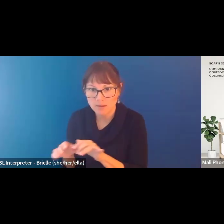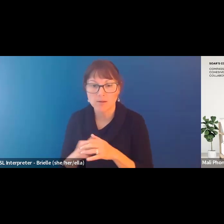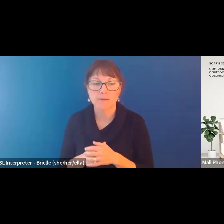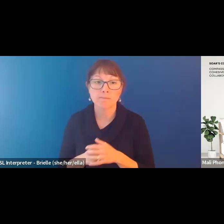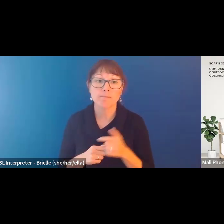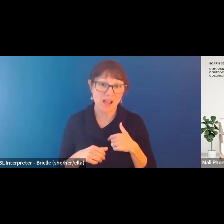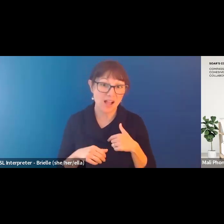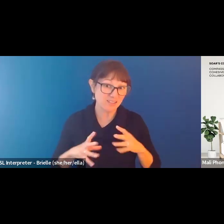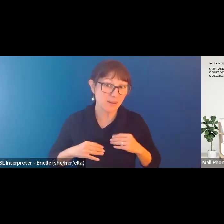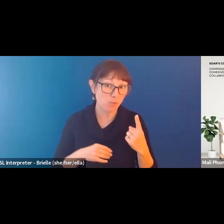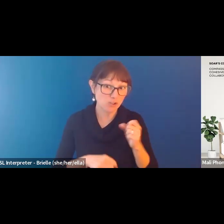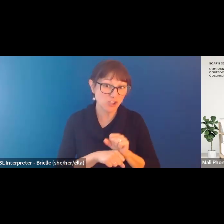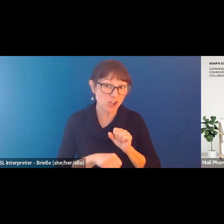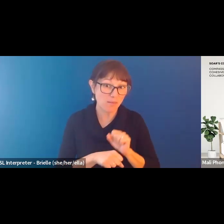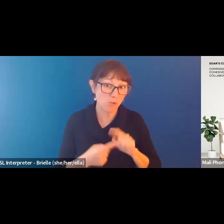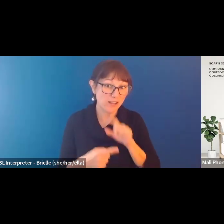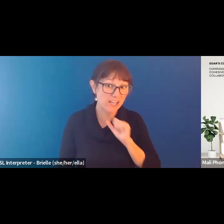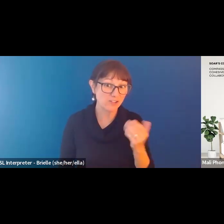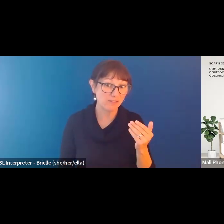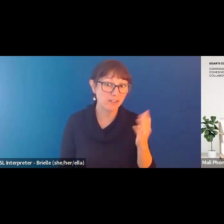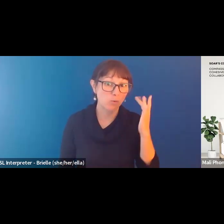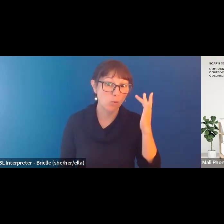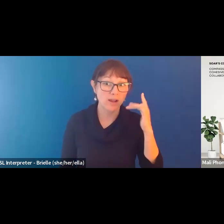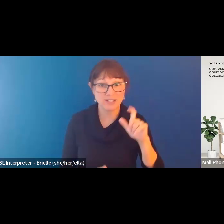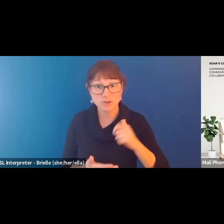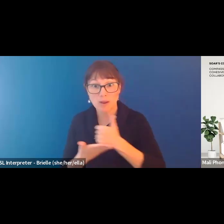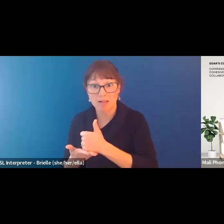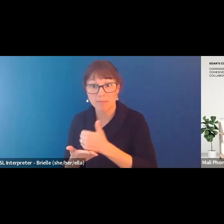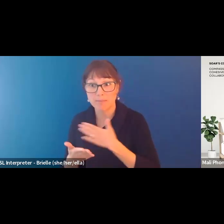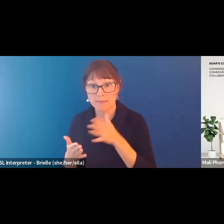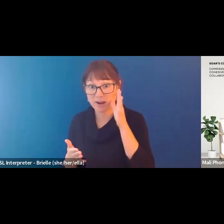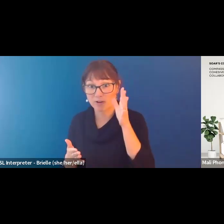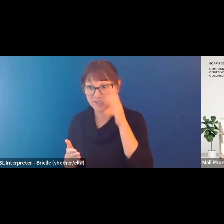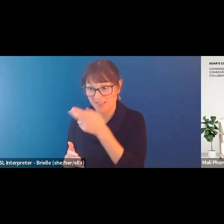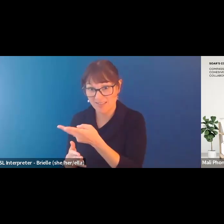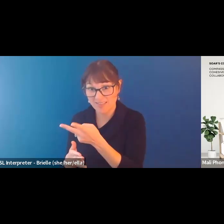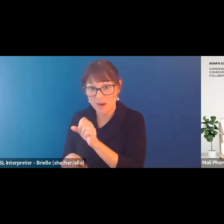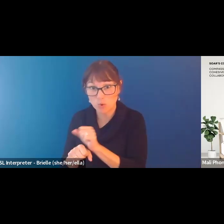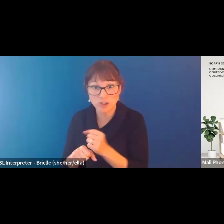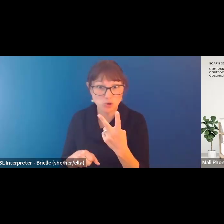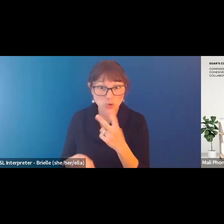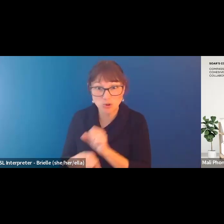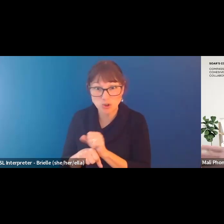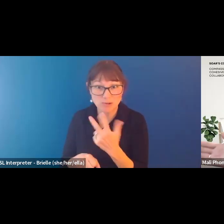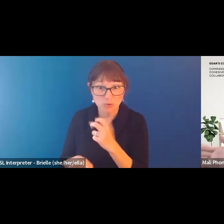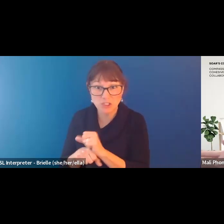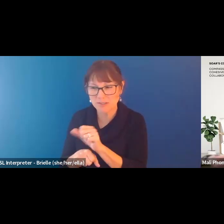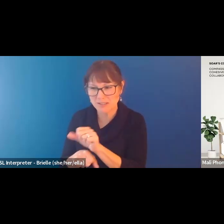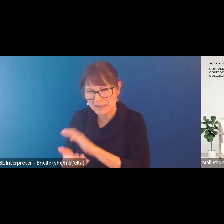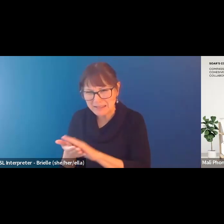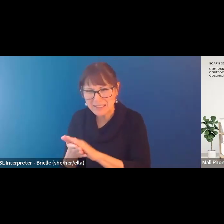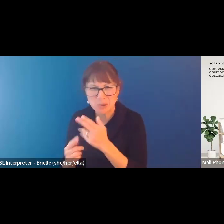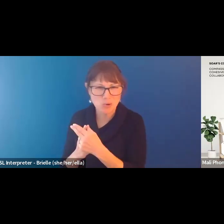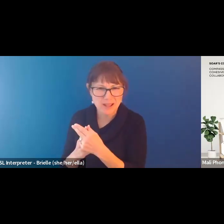I took a job at 15 to help my parents who worked 2 to 3 jobs cleaning hotel rooms and car dealerships late into the